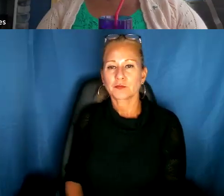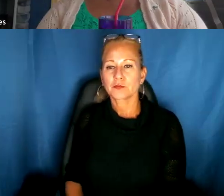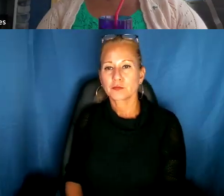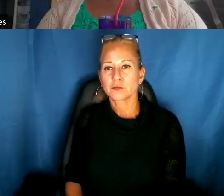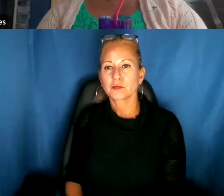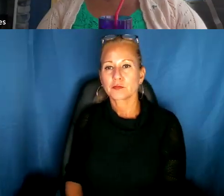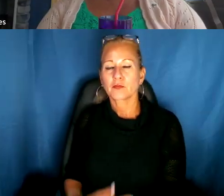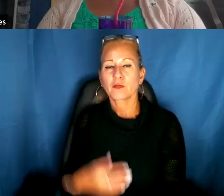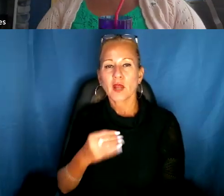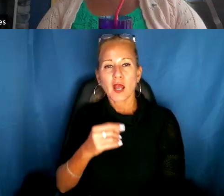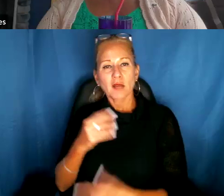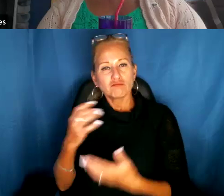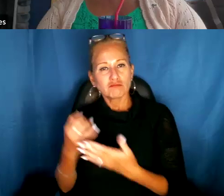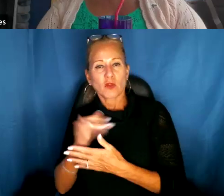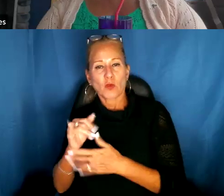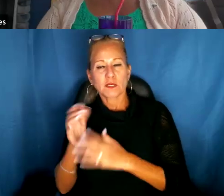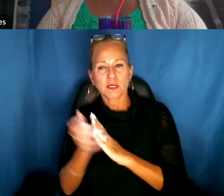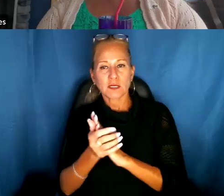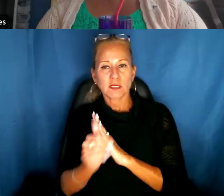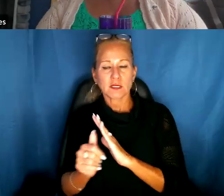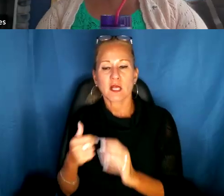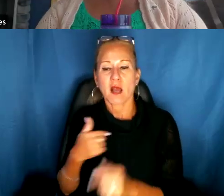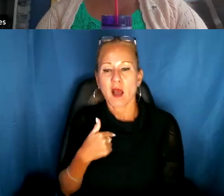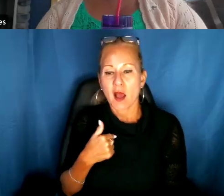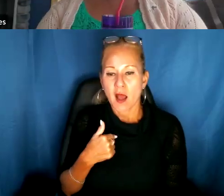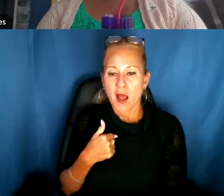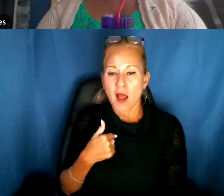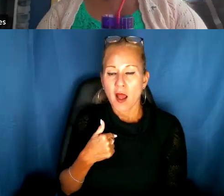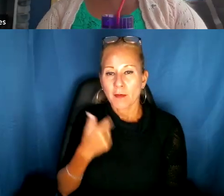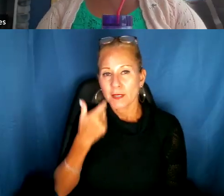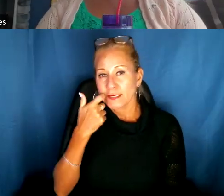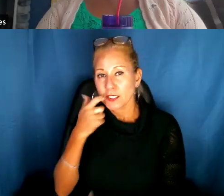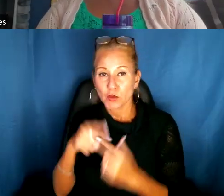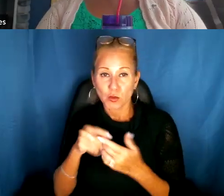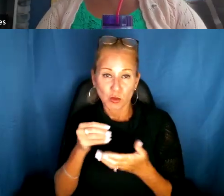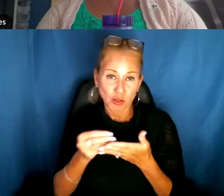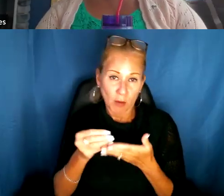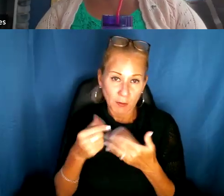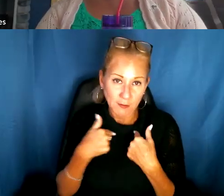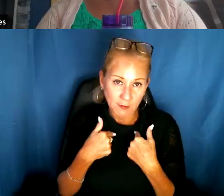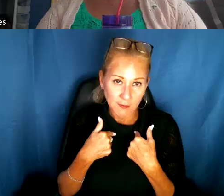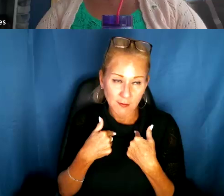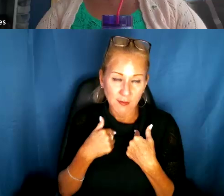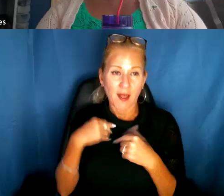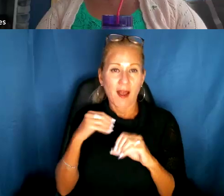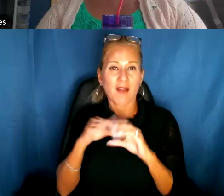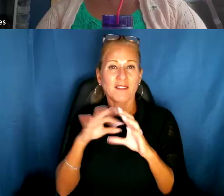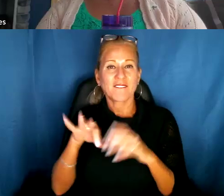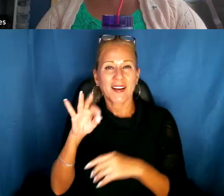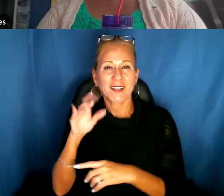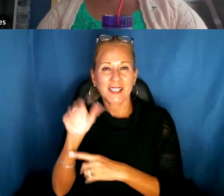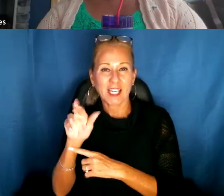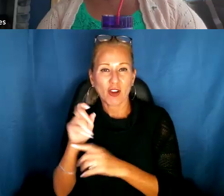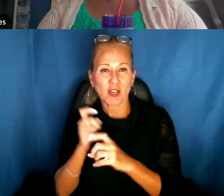those skills. So I don't know. I am addicted to shopping. And so I've honestly found caregivers like,